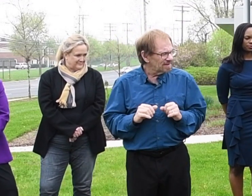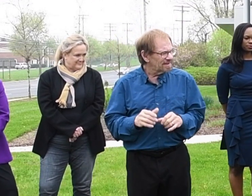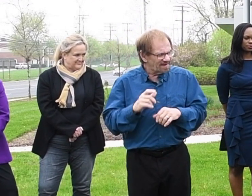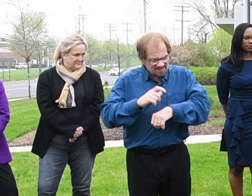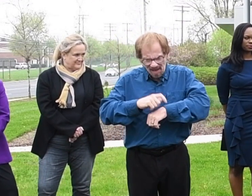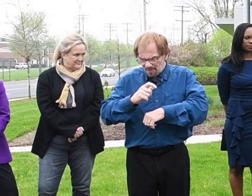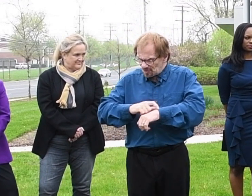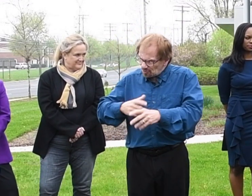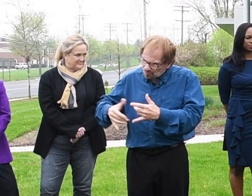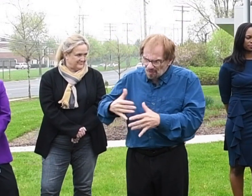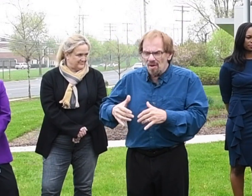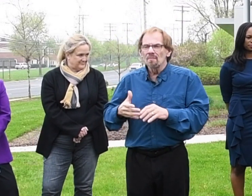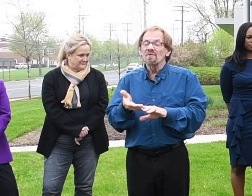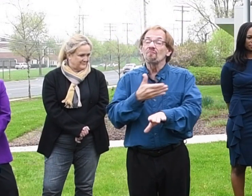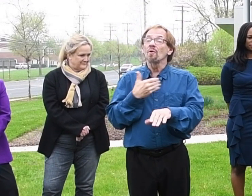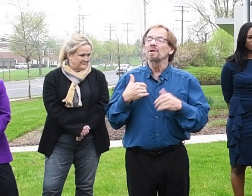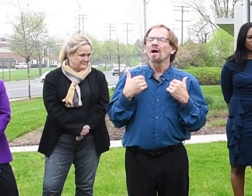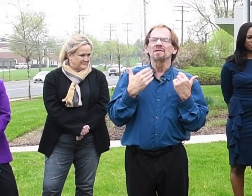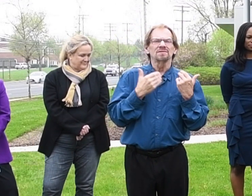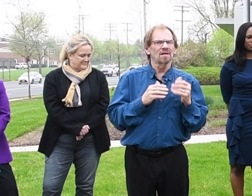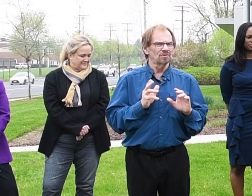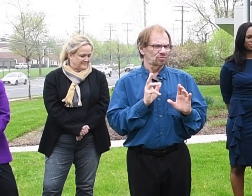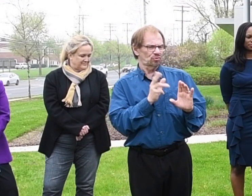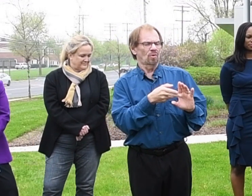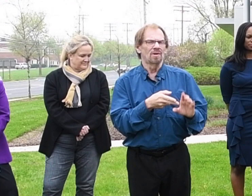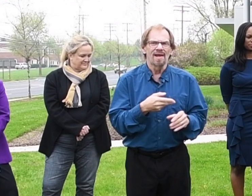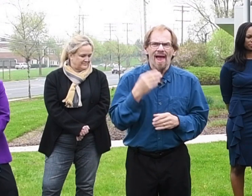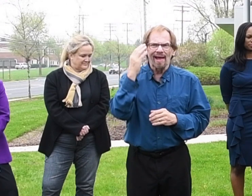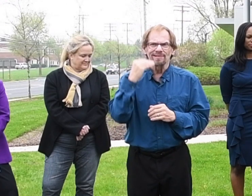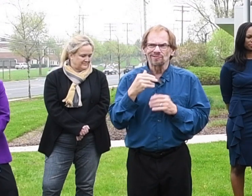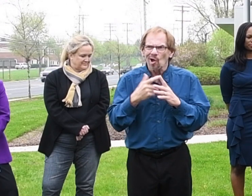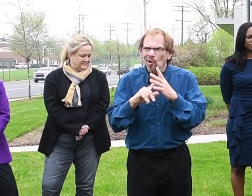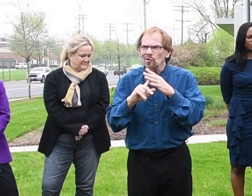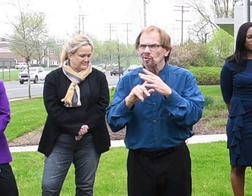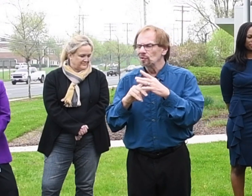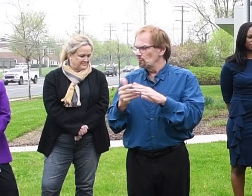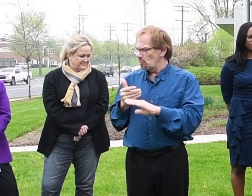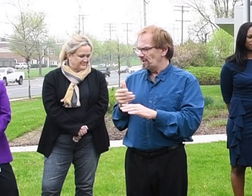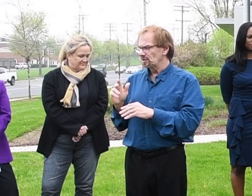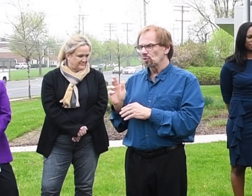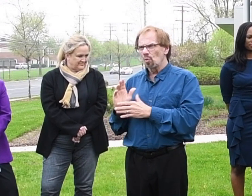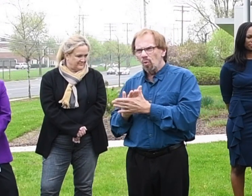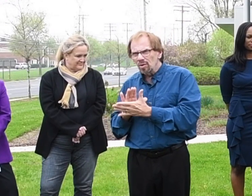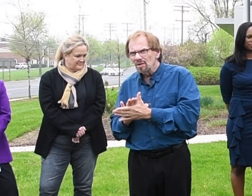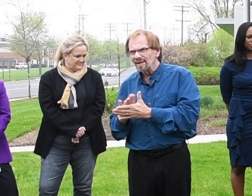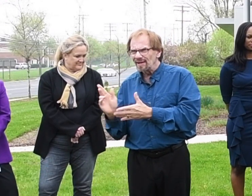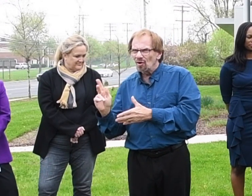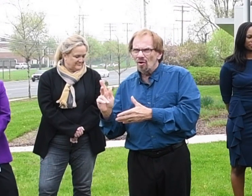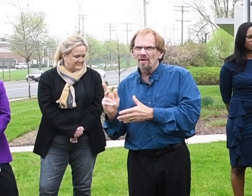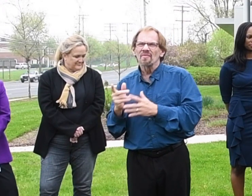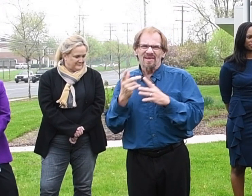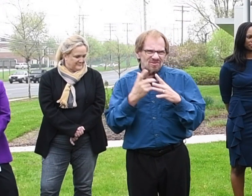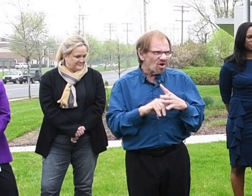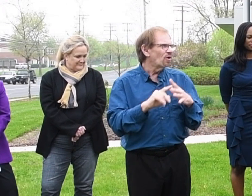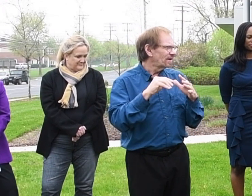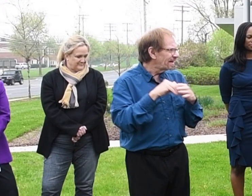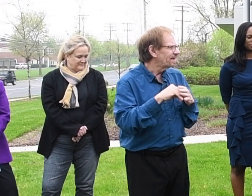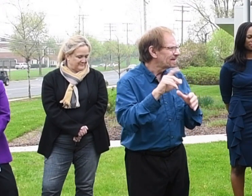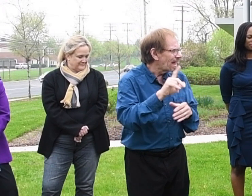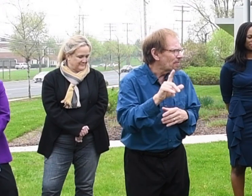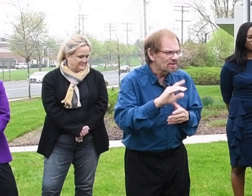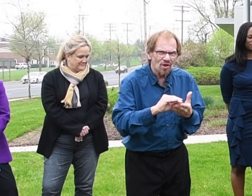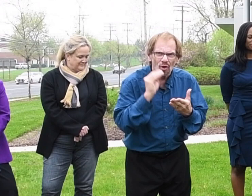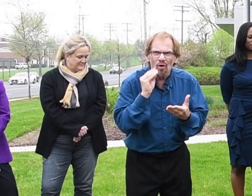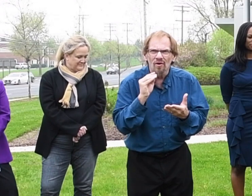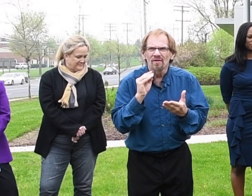are enrolled in preschool, Head Start, or kindergarten, their learning journey begins in our libraries. On behalf of everyone